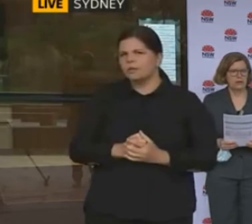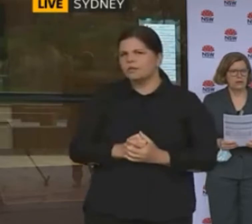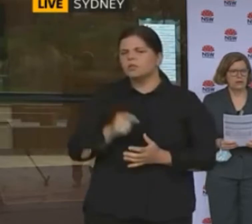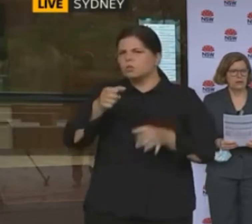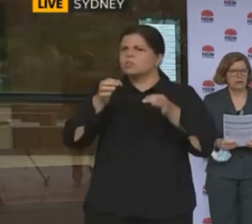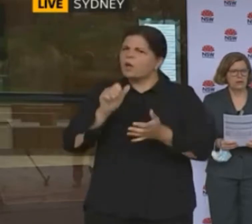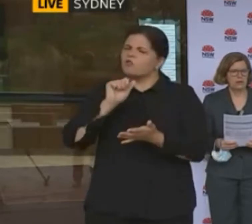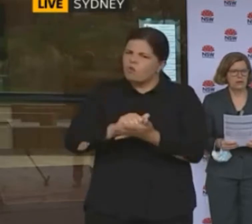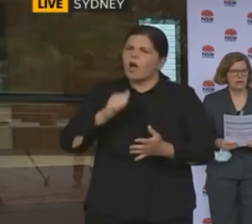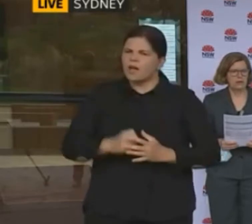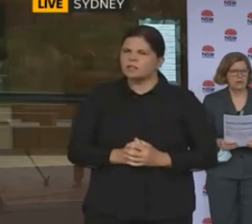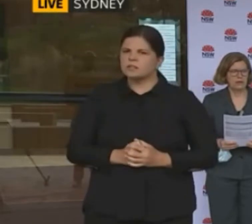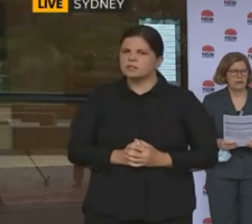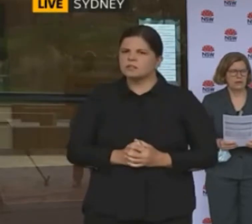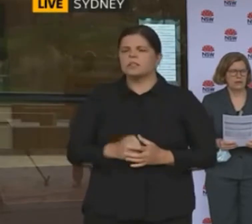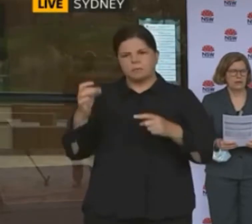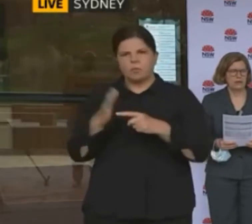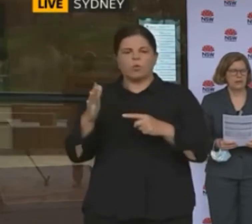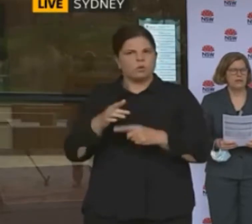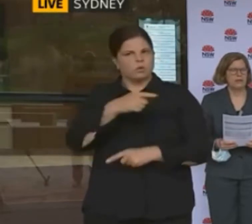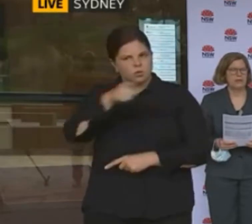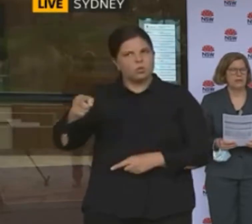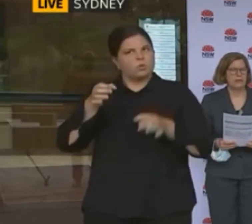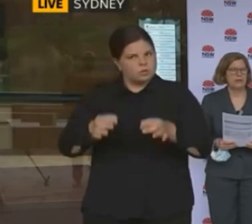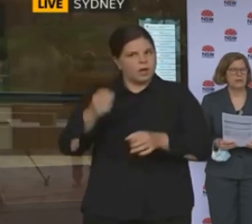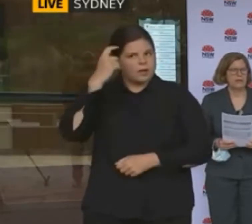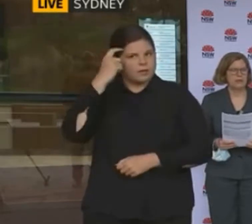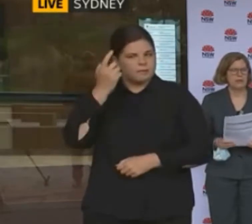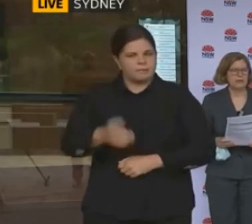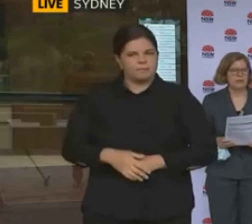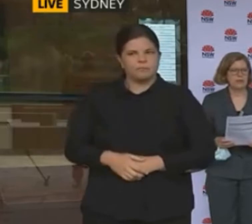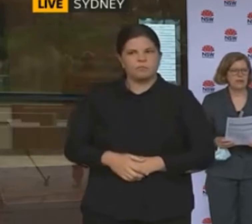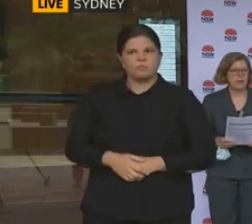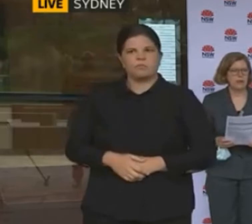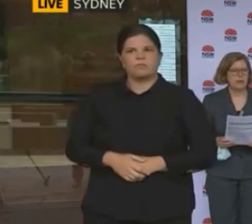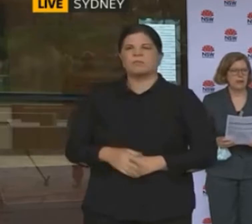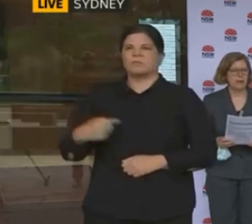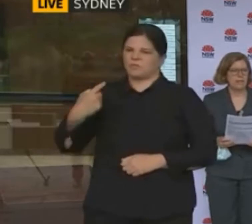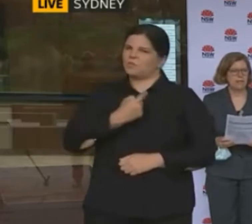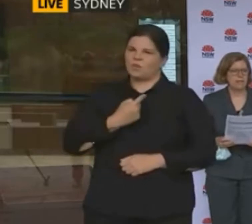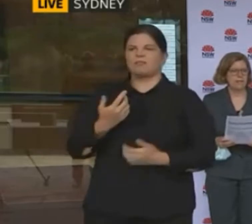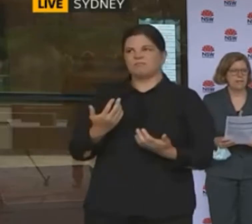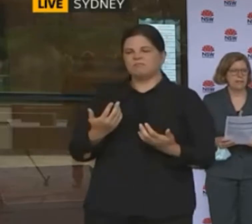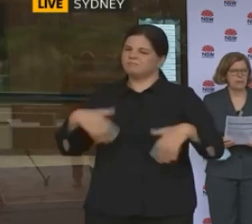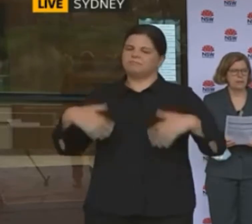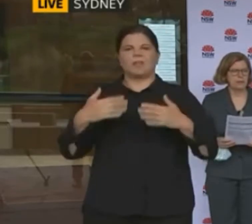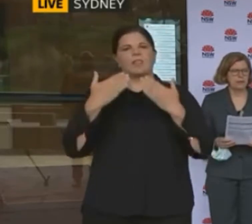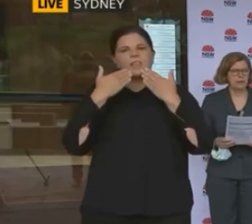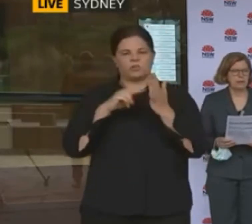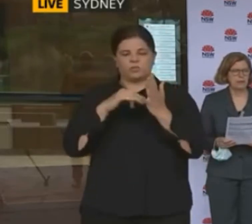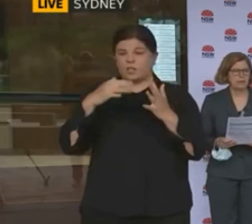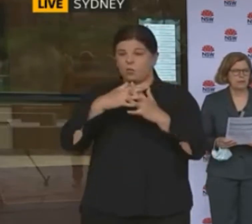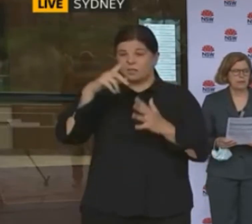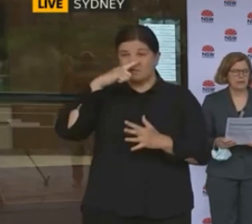we're really appealing to everybody to do that. And can I stress again how grateful we are that the people of New South Wales